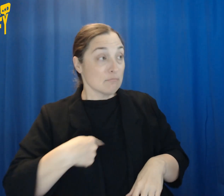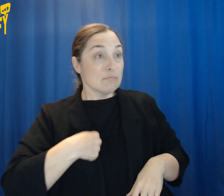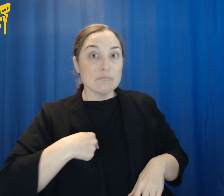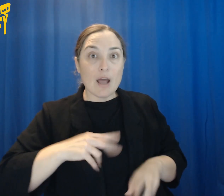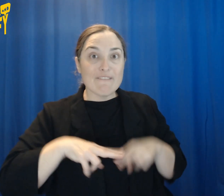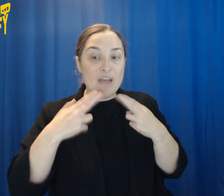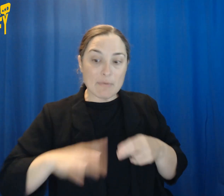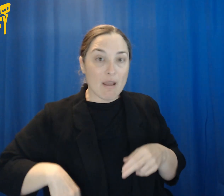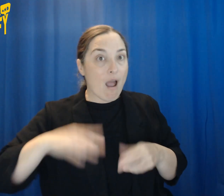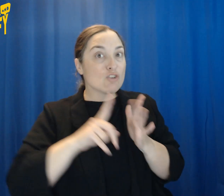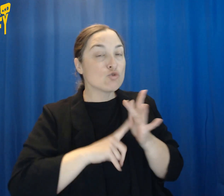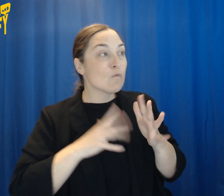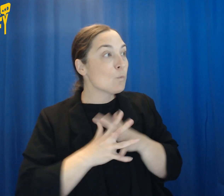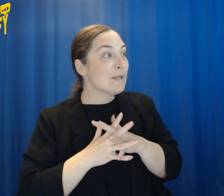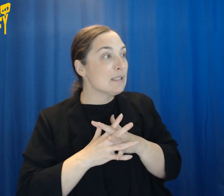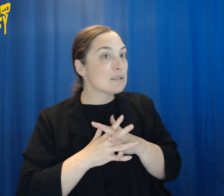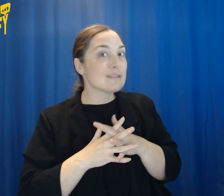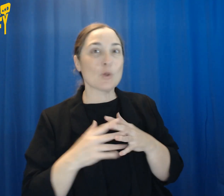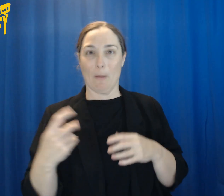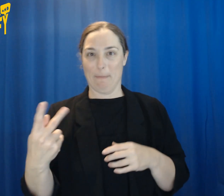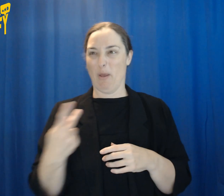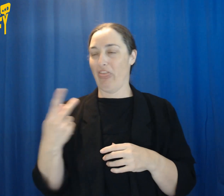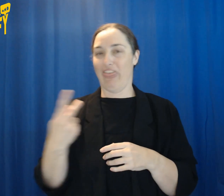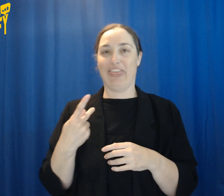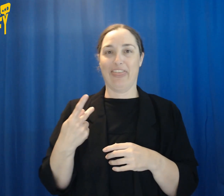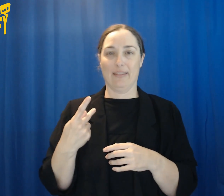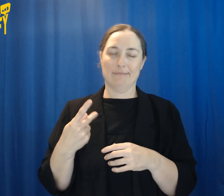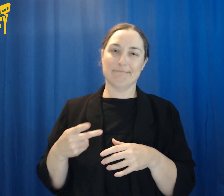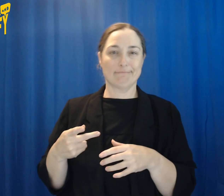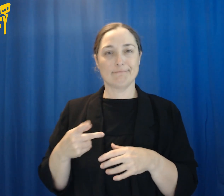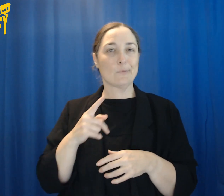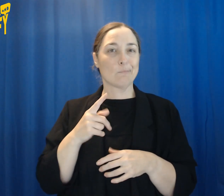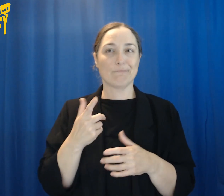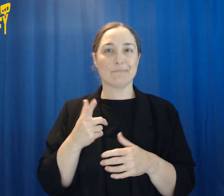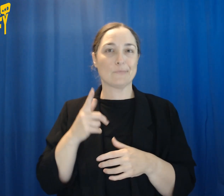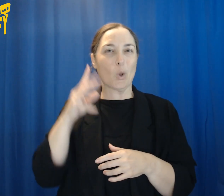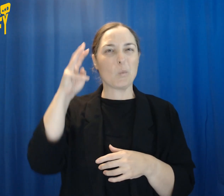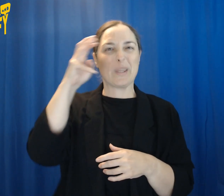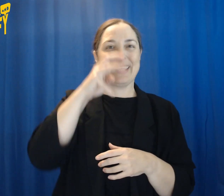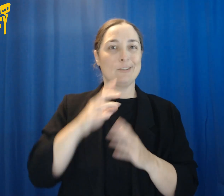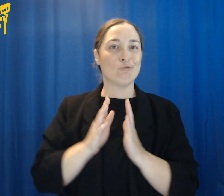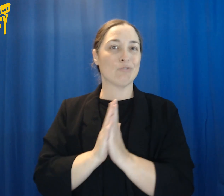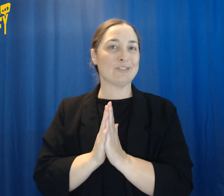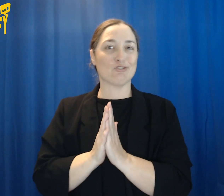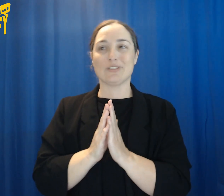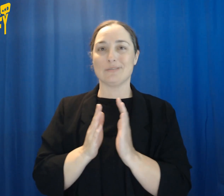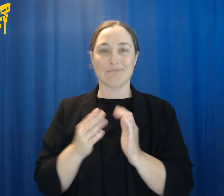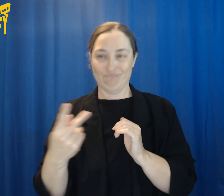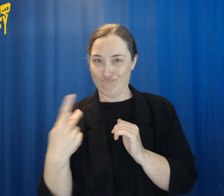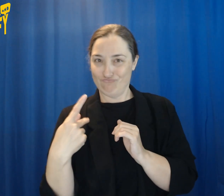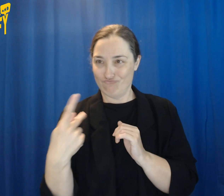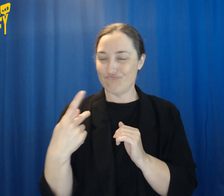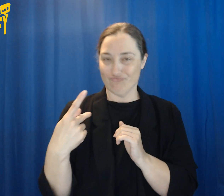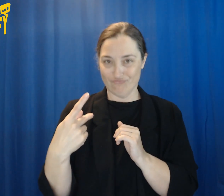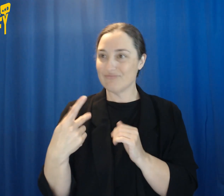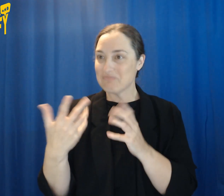And so we both bonded over weird religious upbringings and how I hope to write a book maybe about